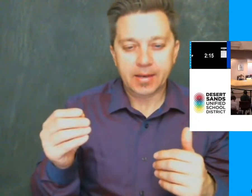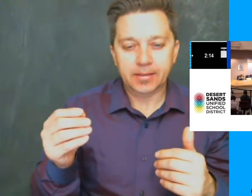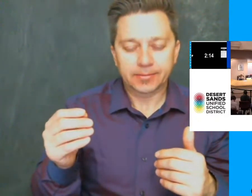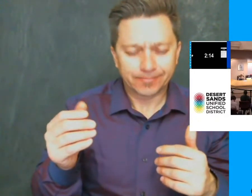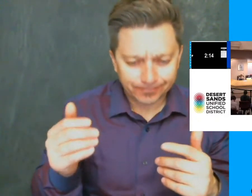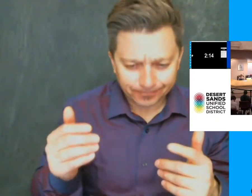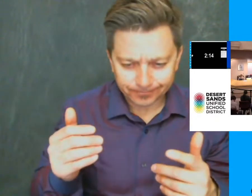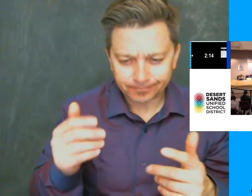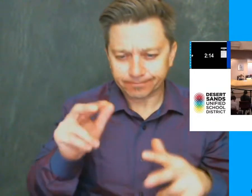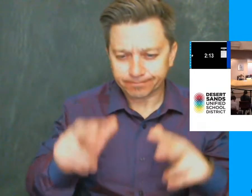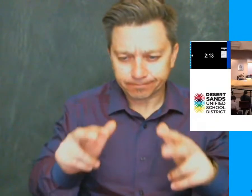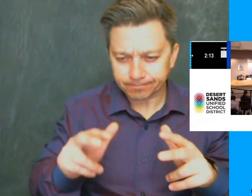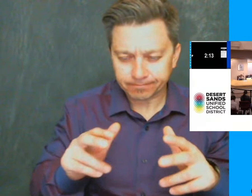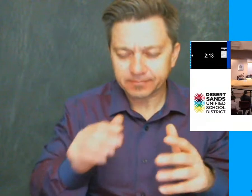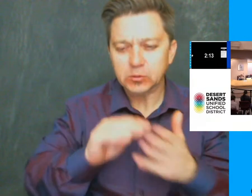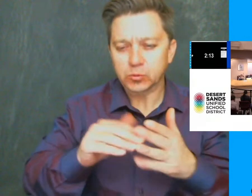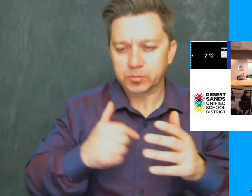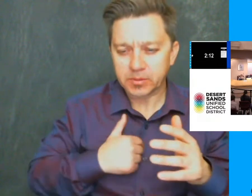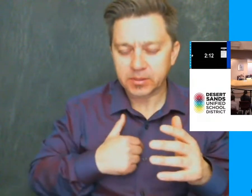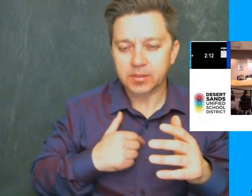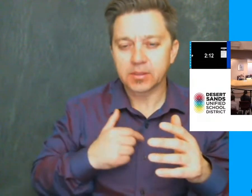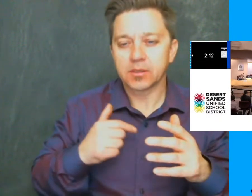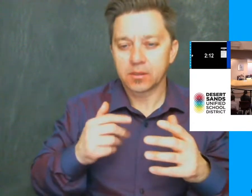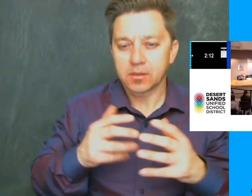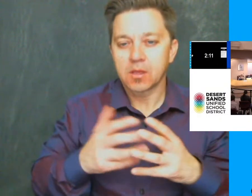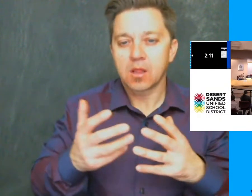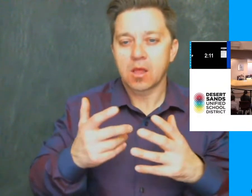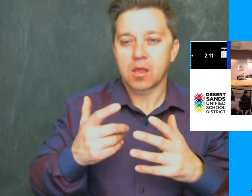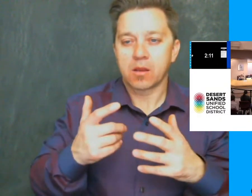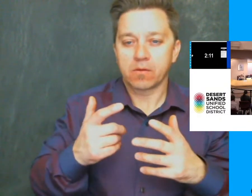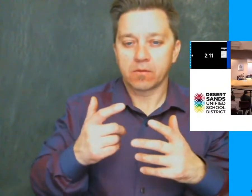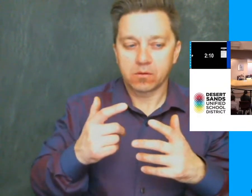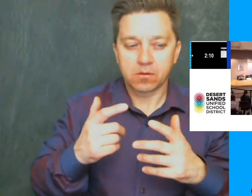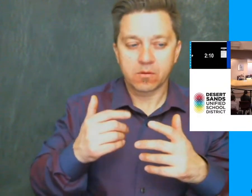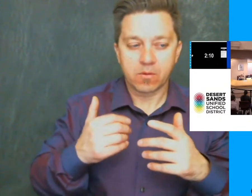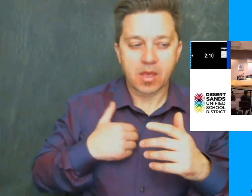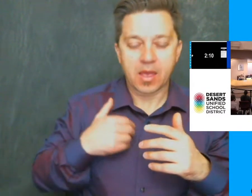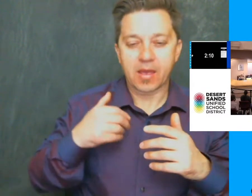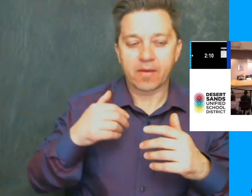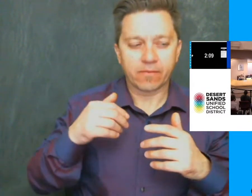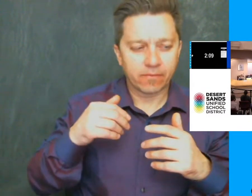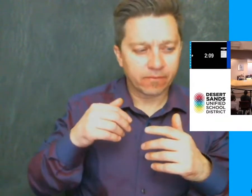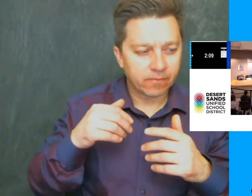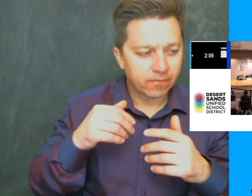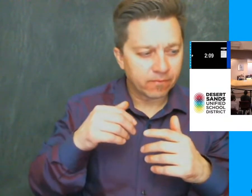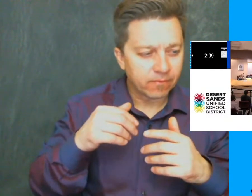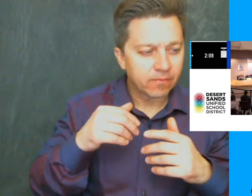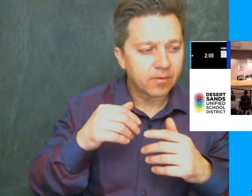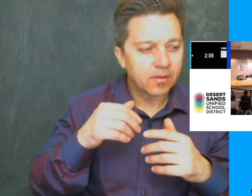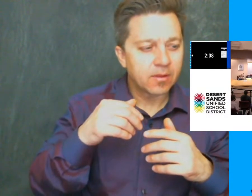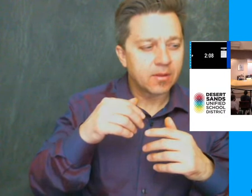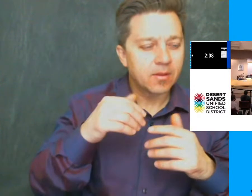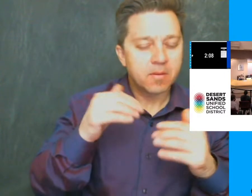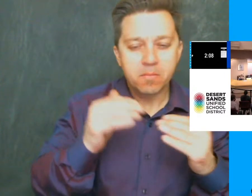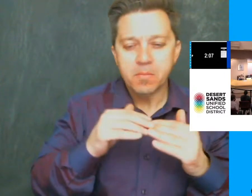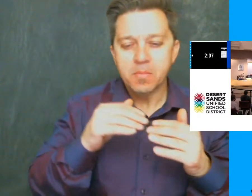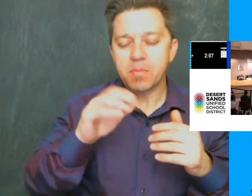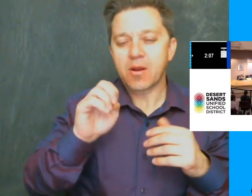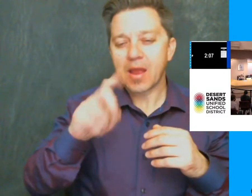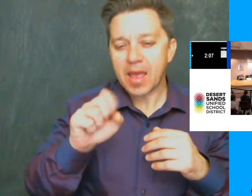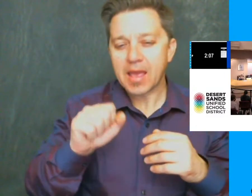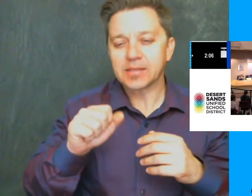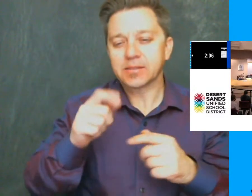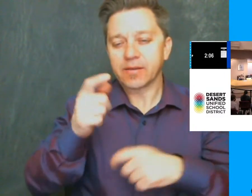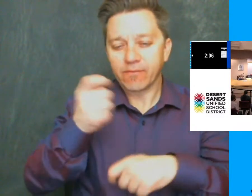look at the, the lots of working on a class. We have our para-eds filling in for teachers, teaching